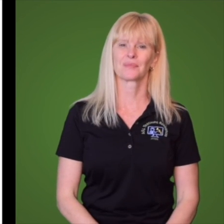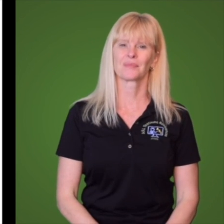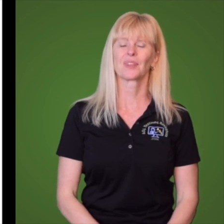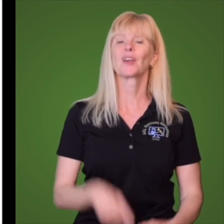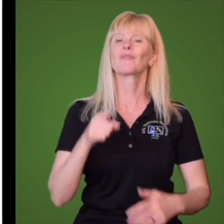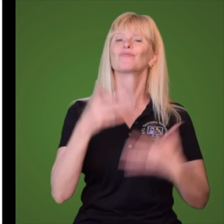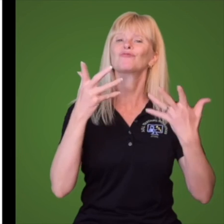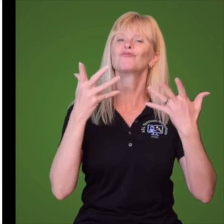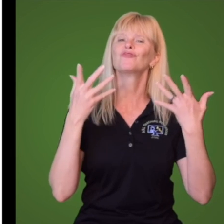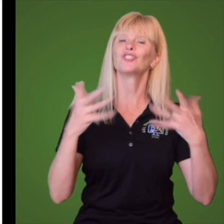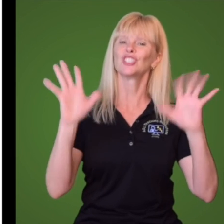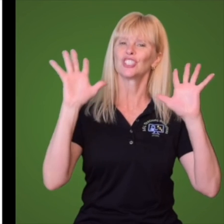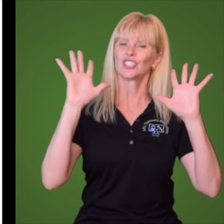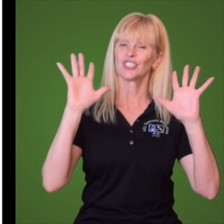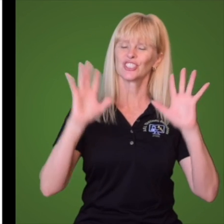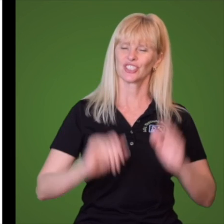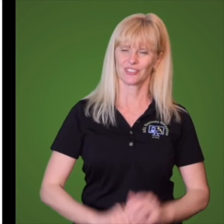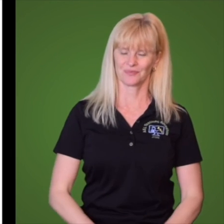The end.